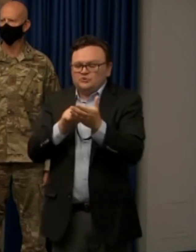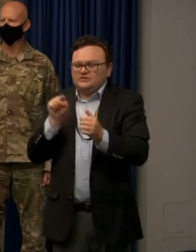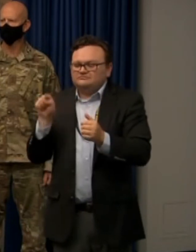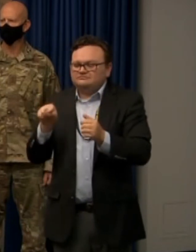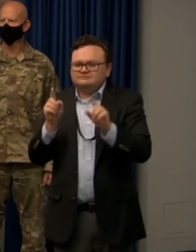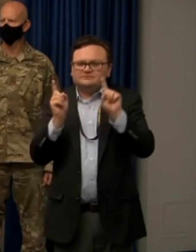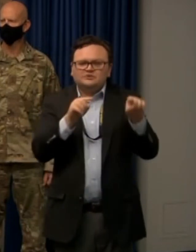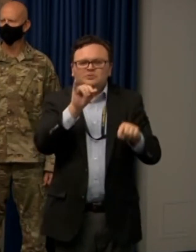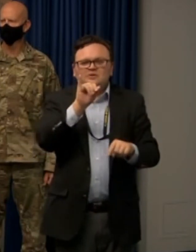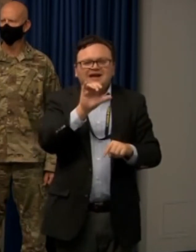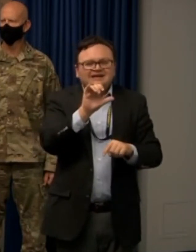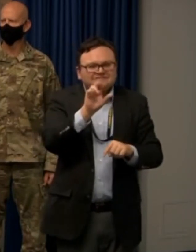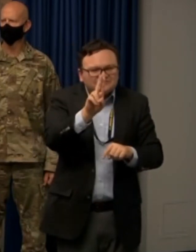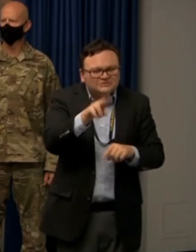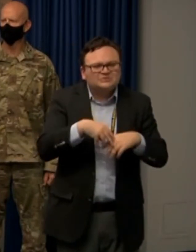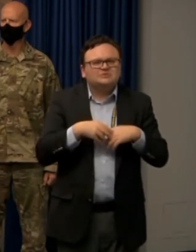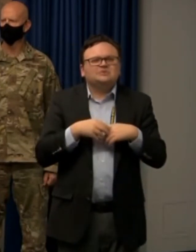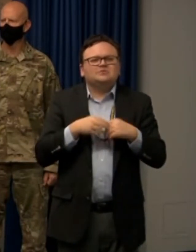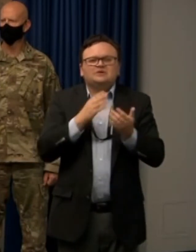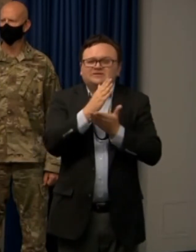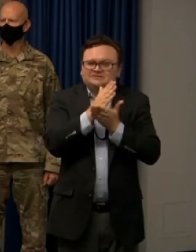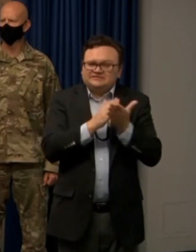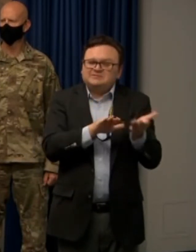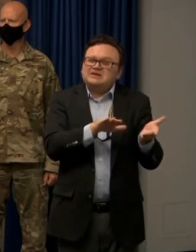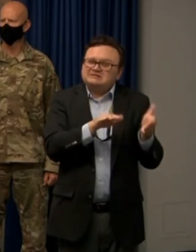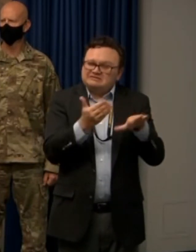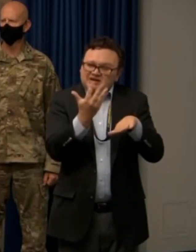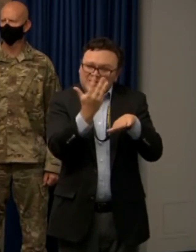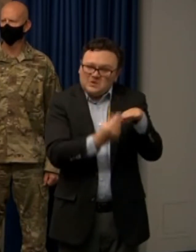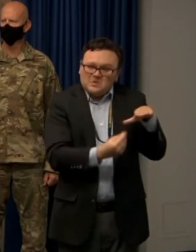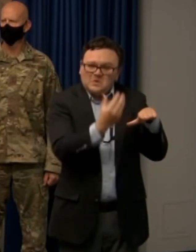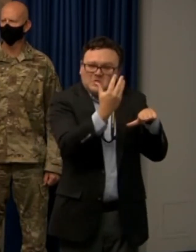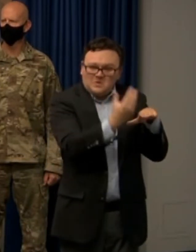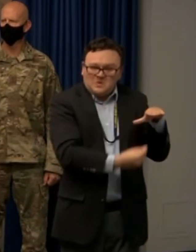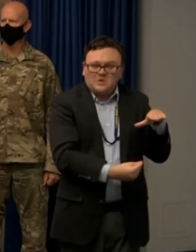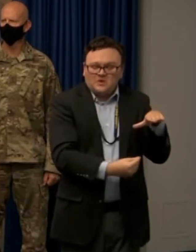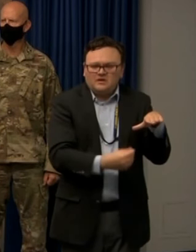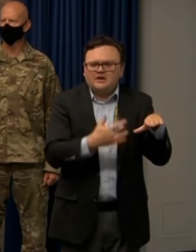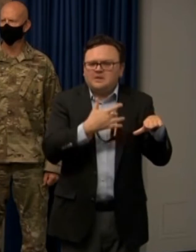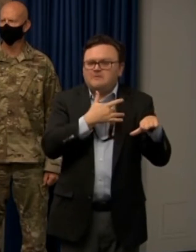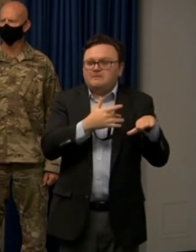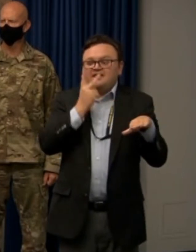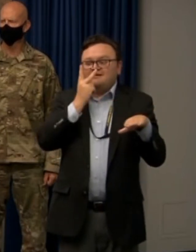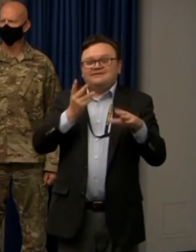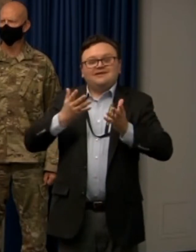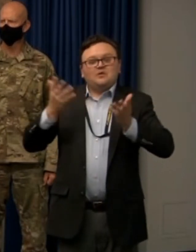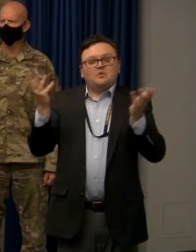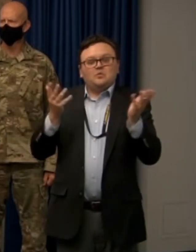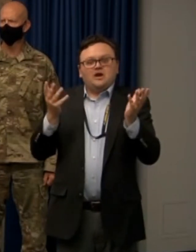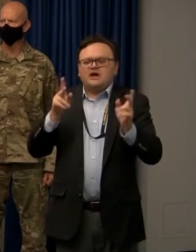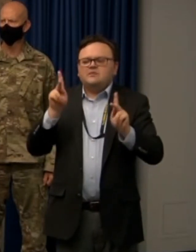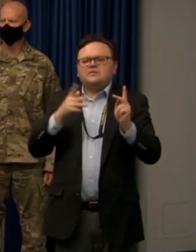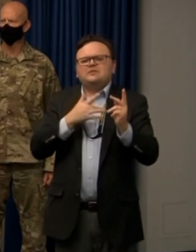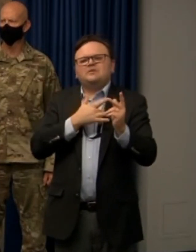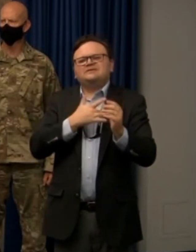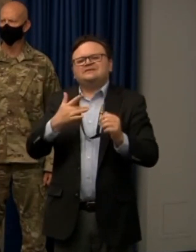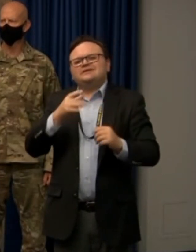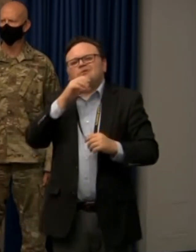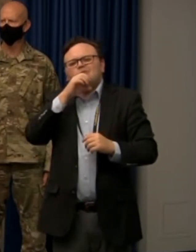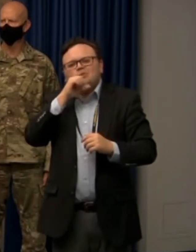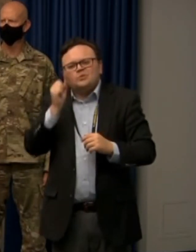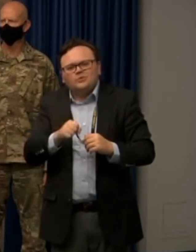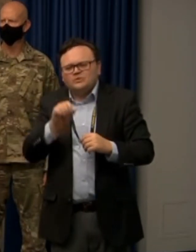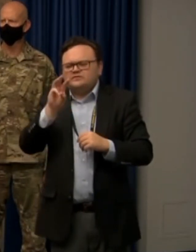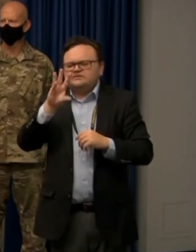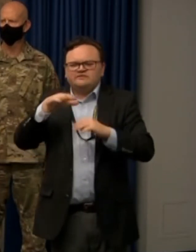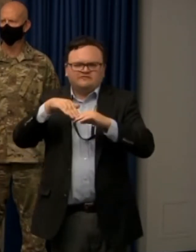who unfortunately end up succumbing to this illness, is you tend to see folks who are skewing older. These are